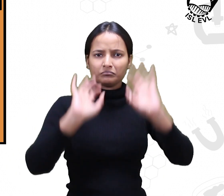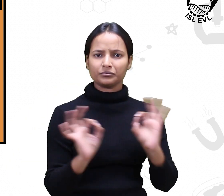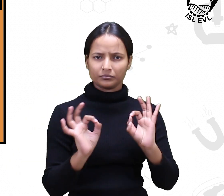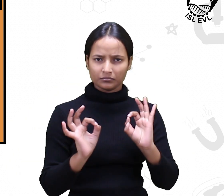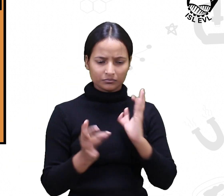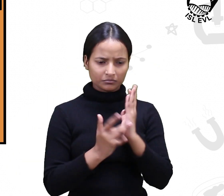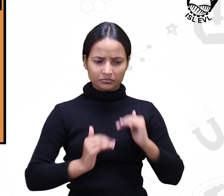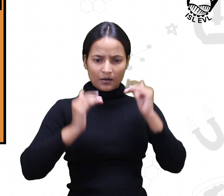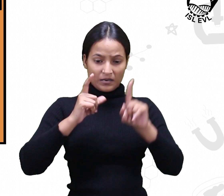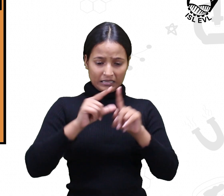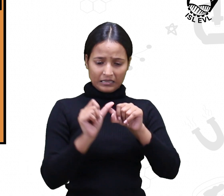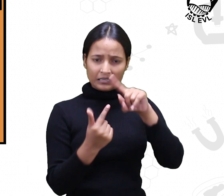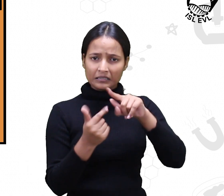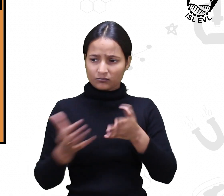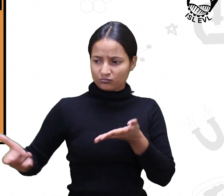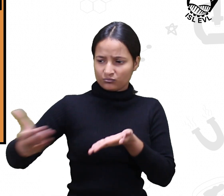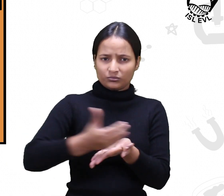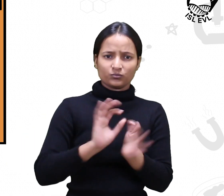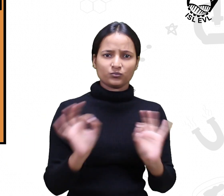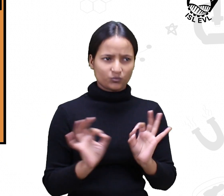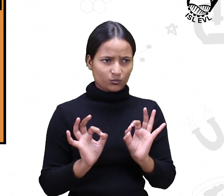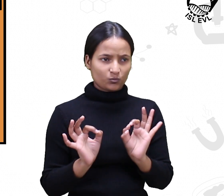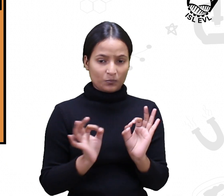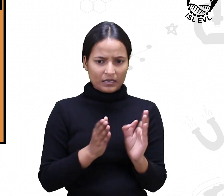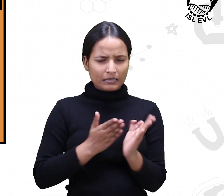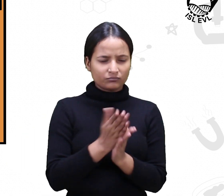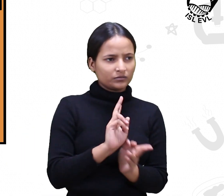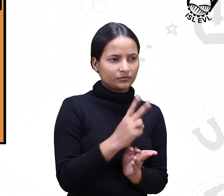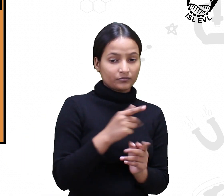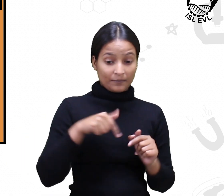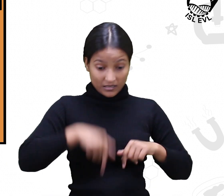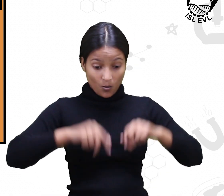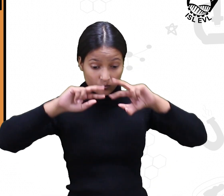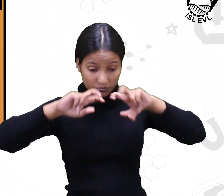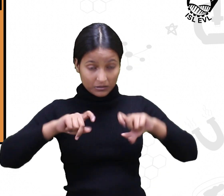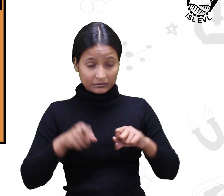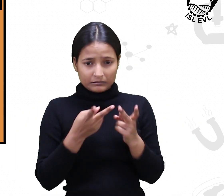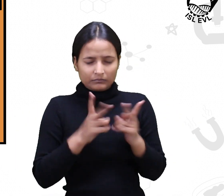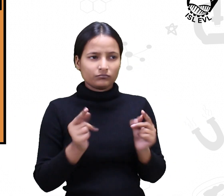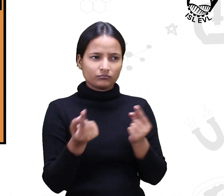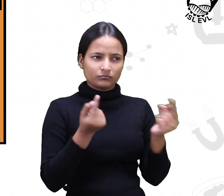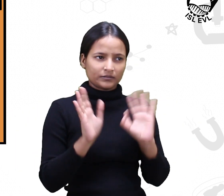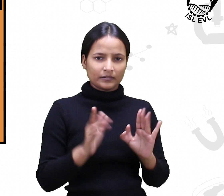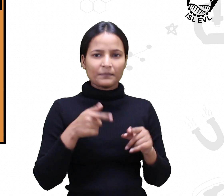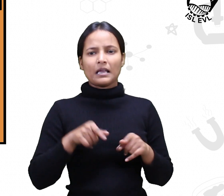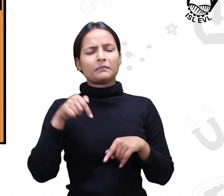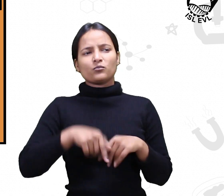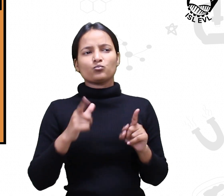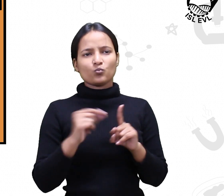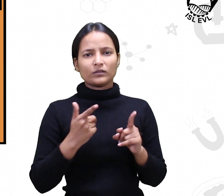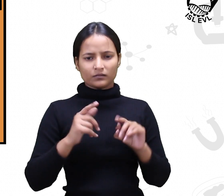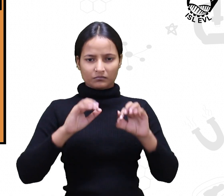have trouble if the experiment didn't work. Troubleshooting was kind of my thing because medicine is a pretty hard career. For me, it was really understanding how do I use tools